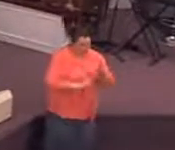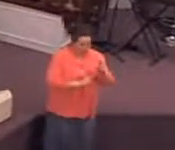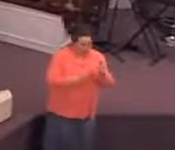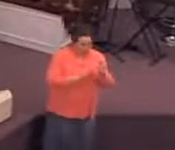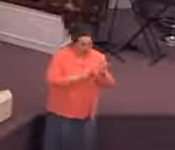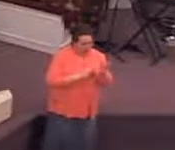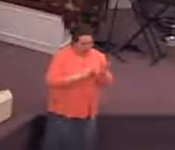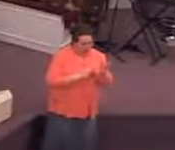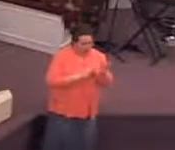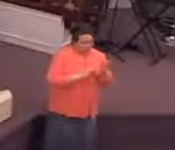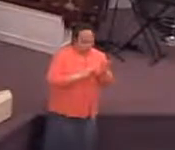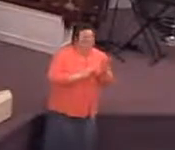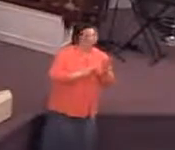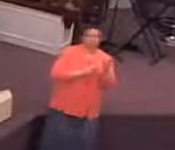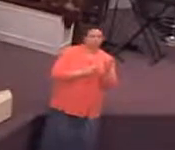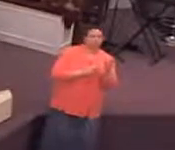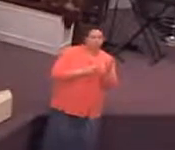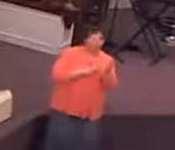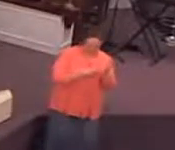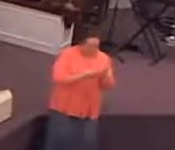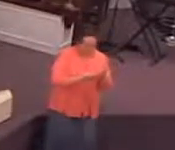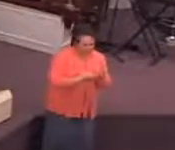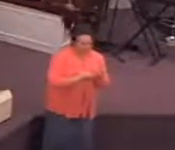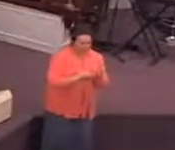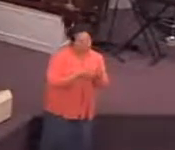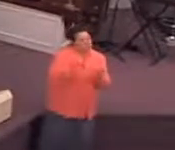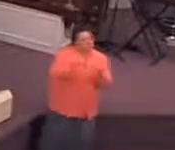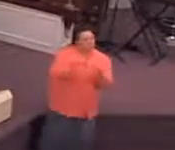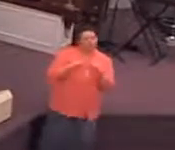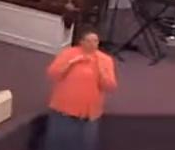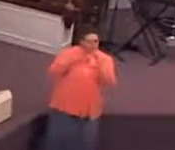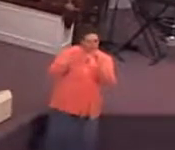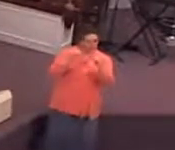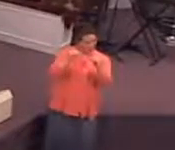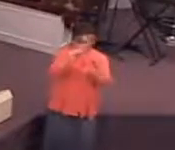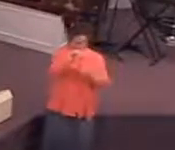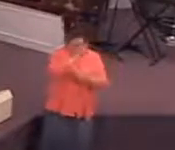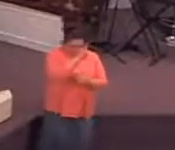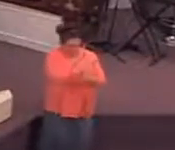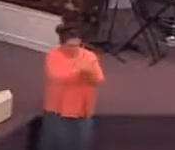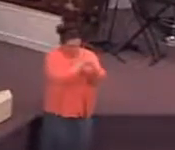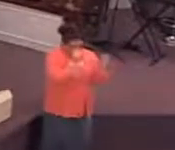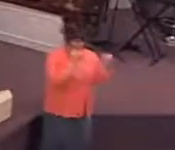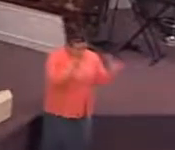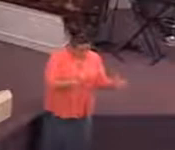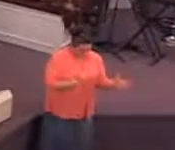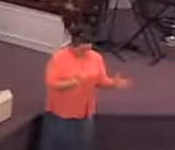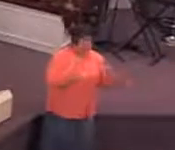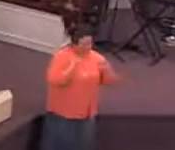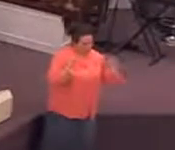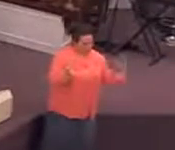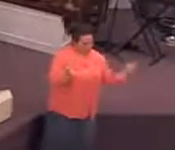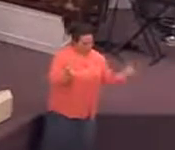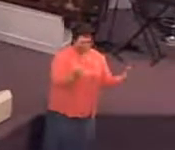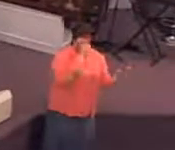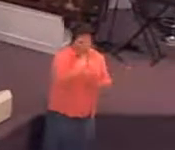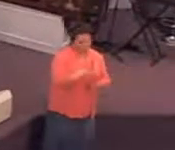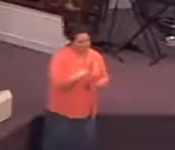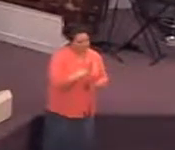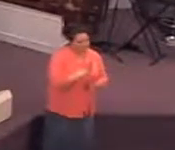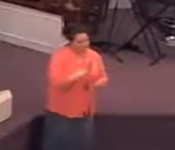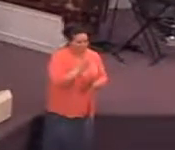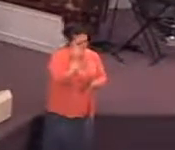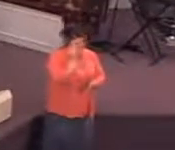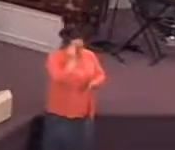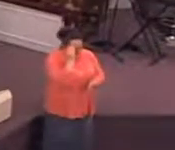God our Savior, who will have all men to be saved and to come to the knowledge of the truth. For there